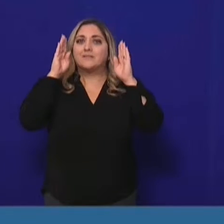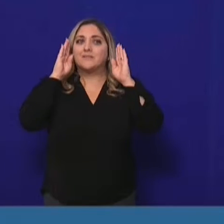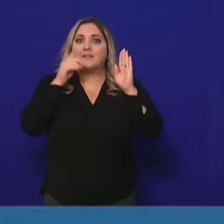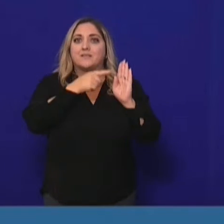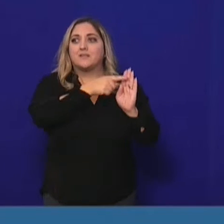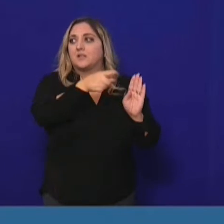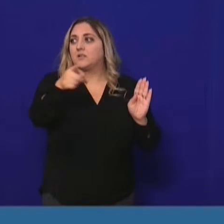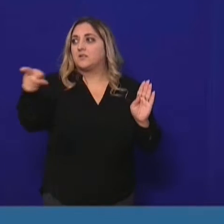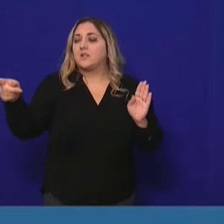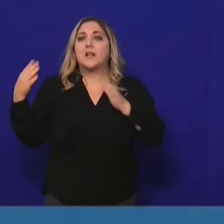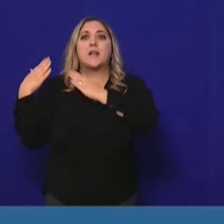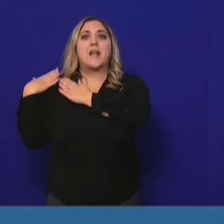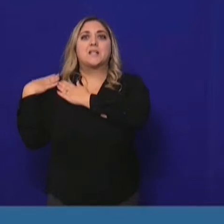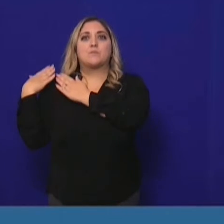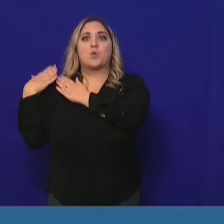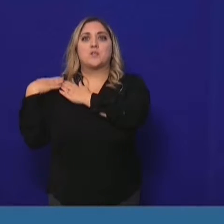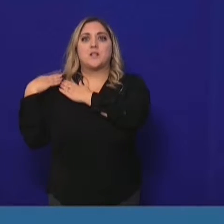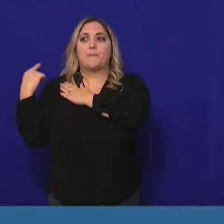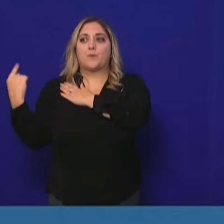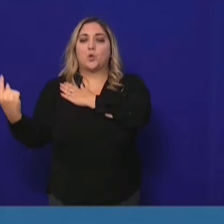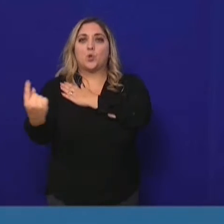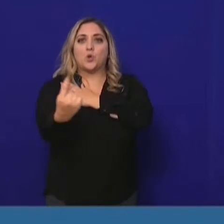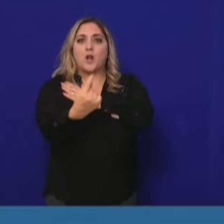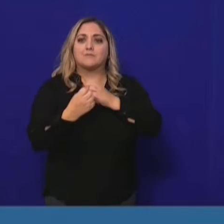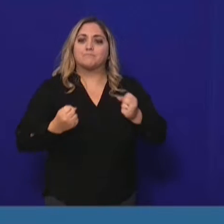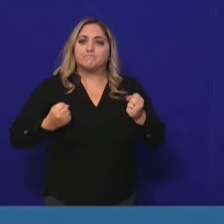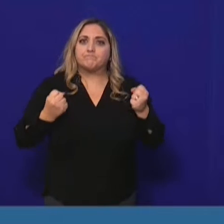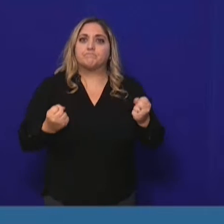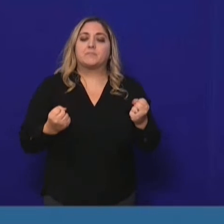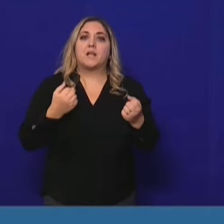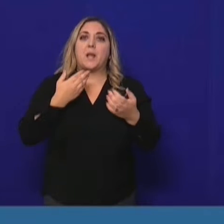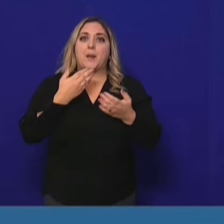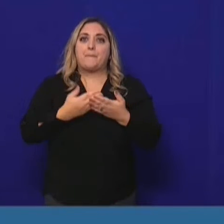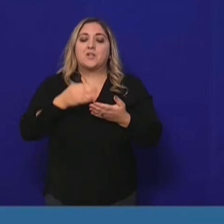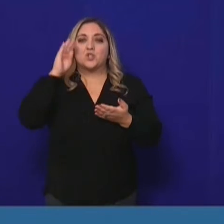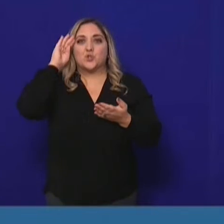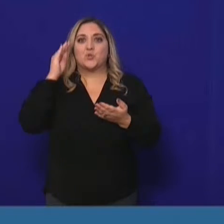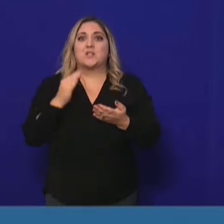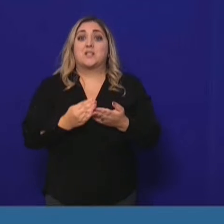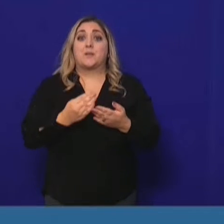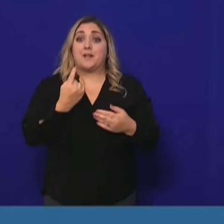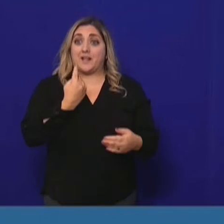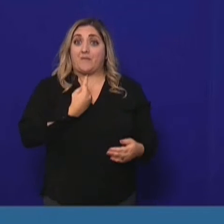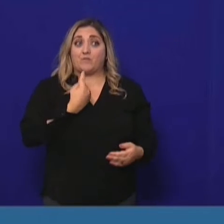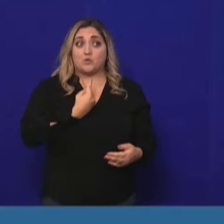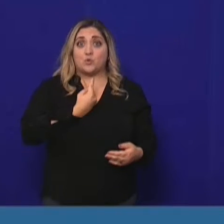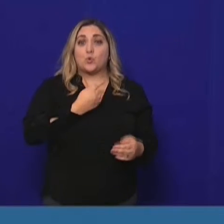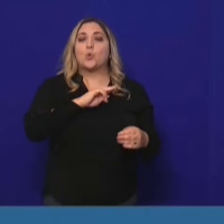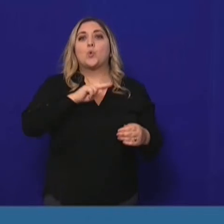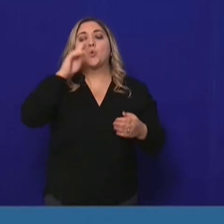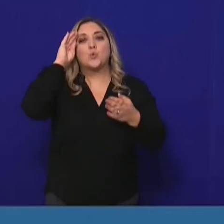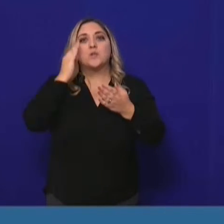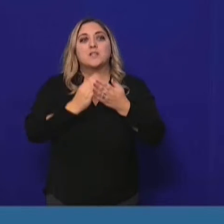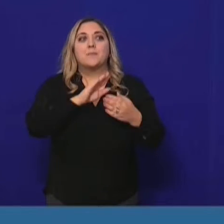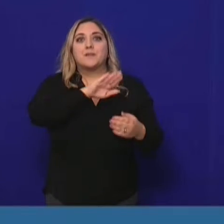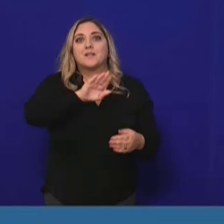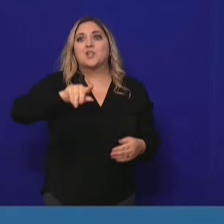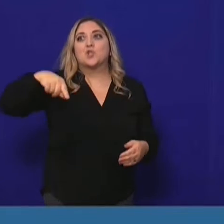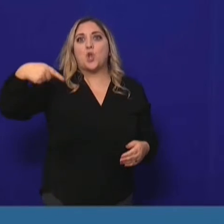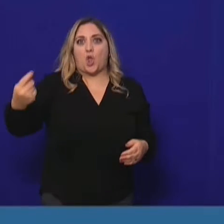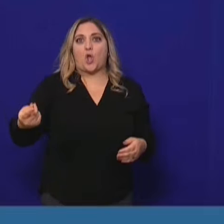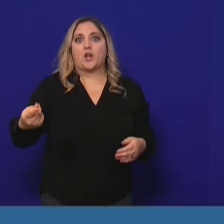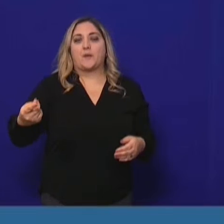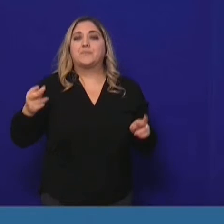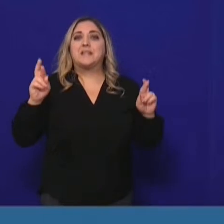qiegħed fidejna, kull wieħed minna jista' jagħmel l-almu tagħna li jipproteġu lilu nnifsu u jipproteġu l